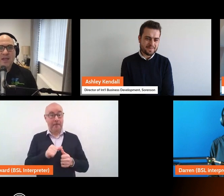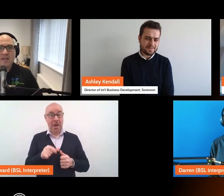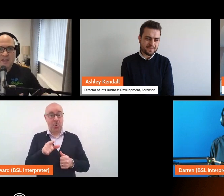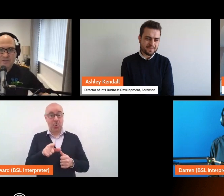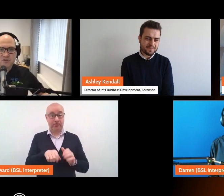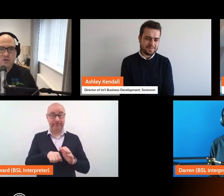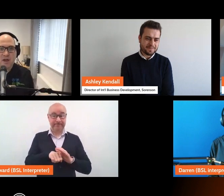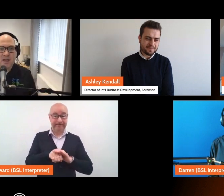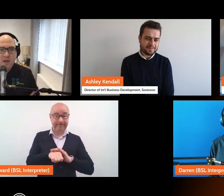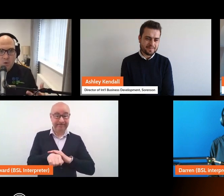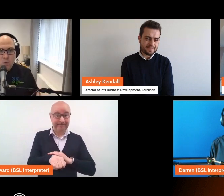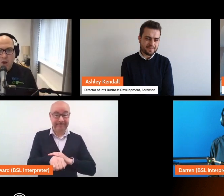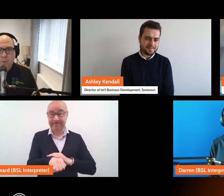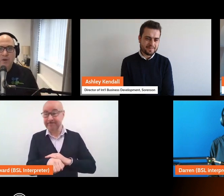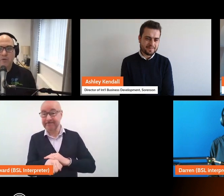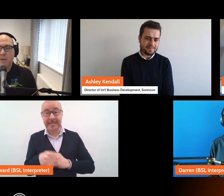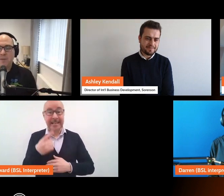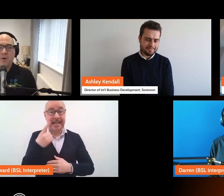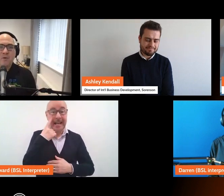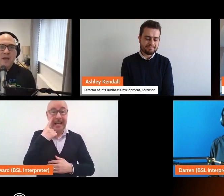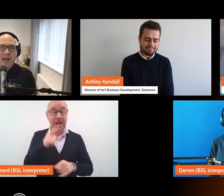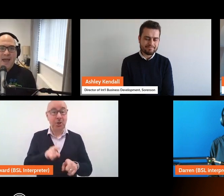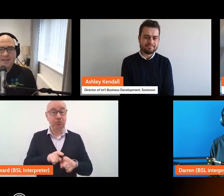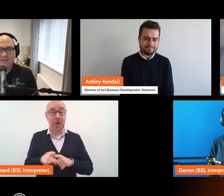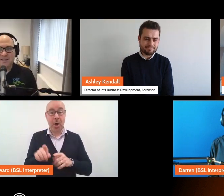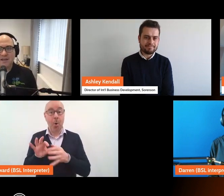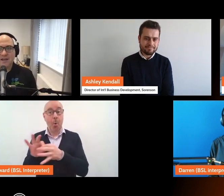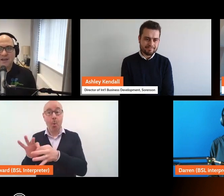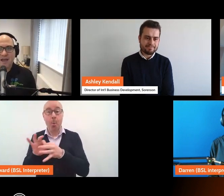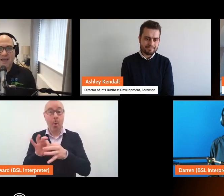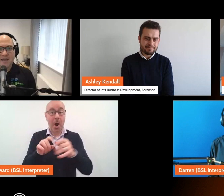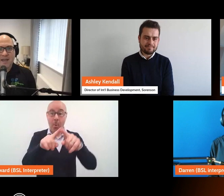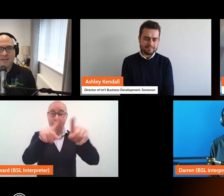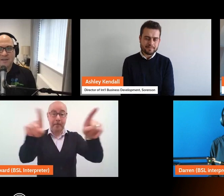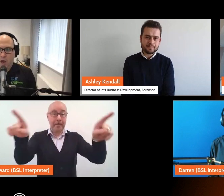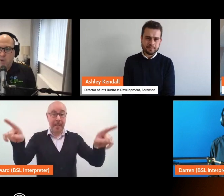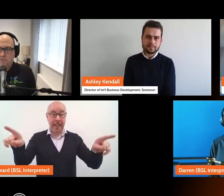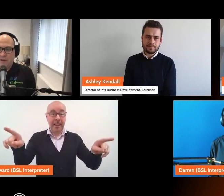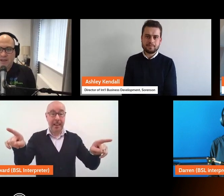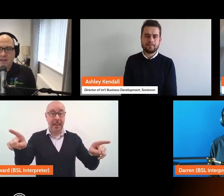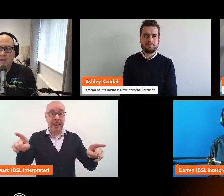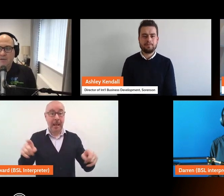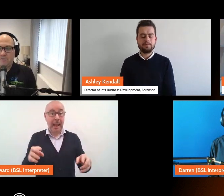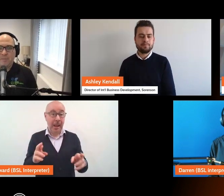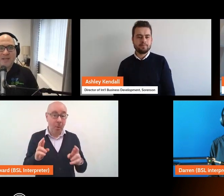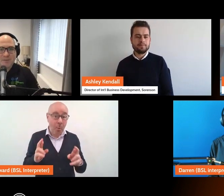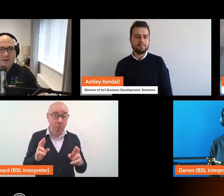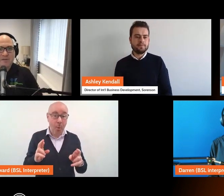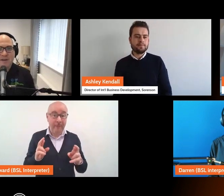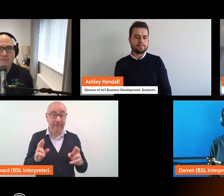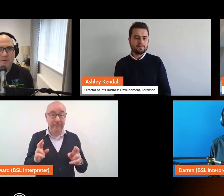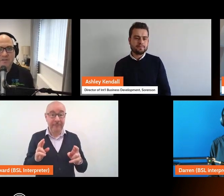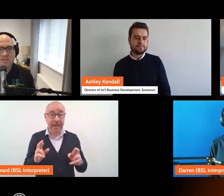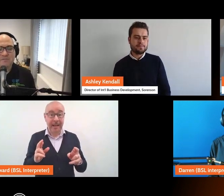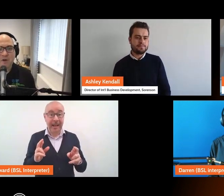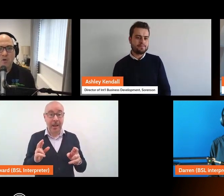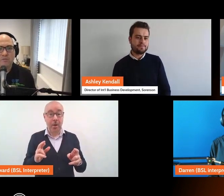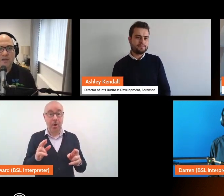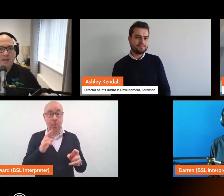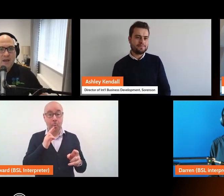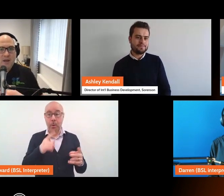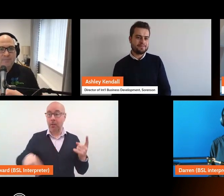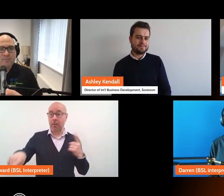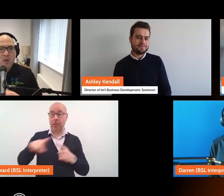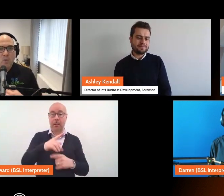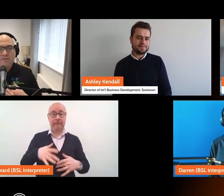unknown, give it a try, work with good people, and hopefully for the betterment of everybody that's